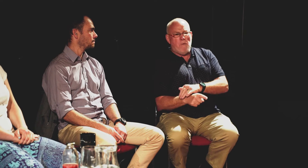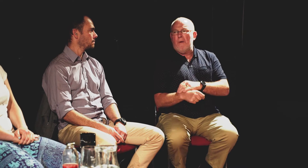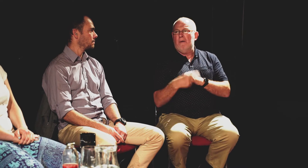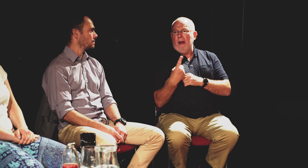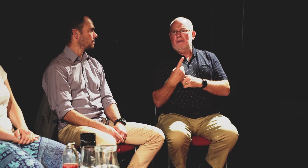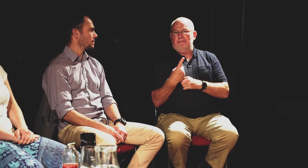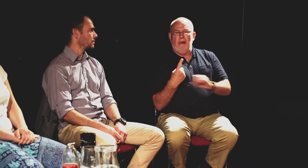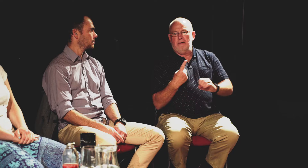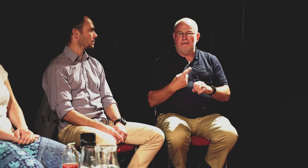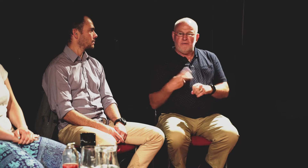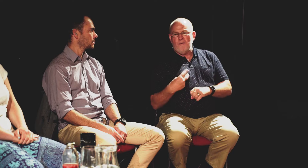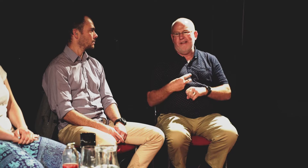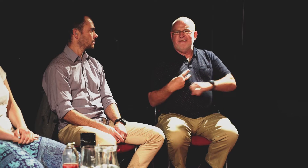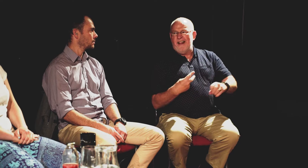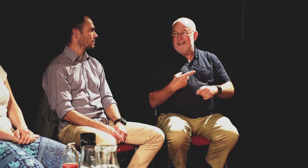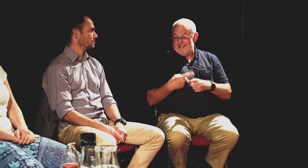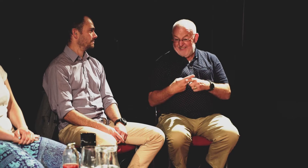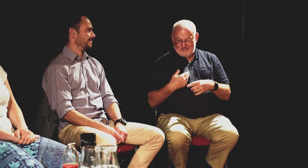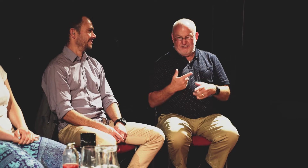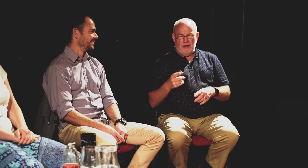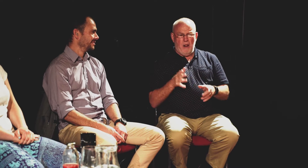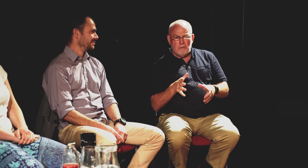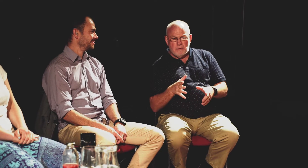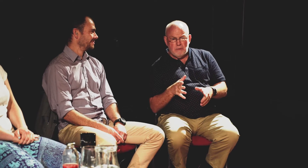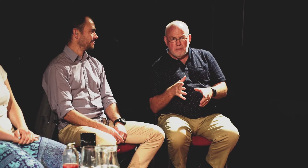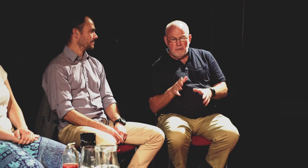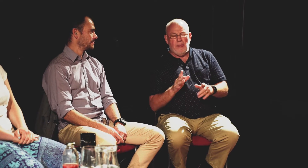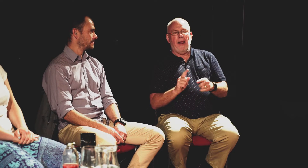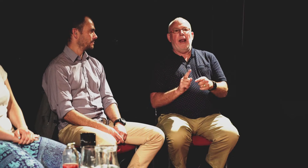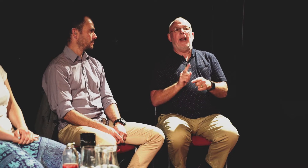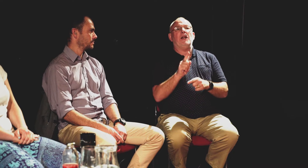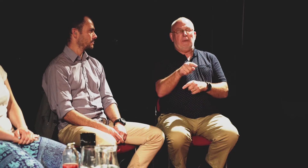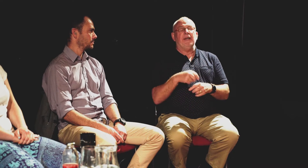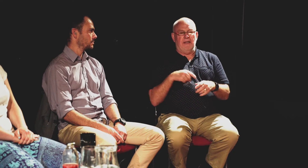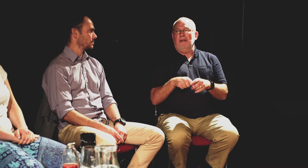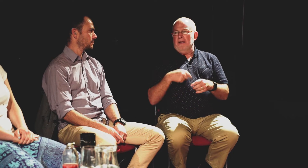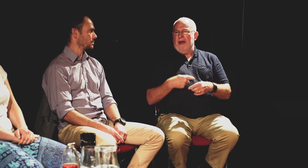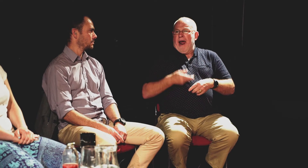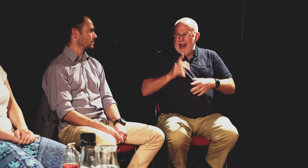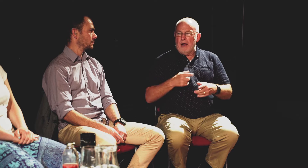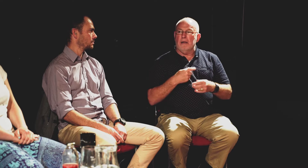myself, and I will just play the game on my own and get the goal. And I just went straight through. And then the next week,